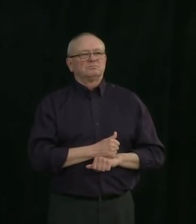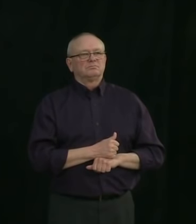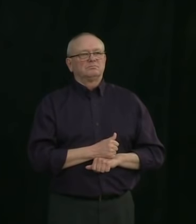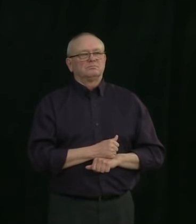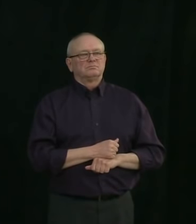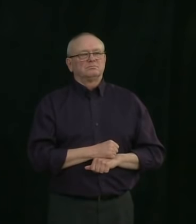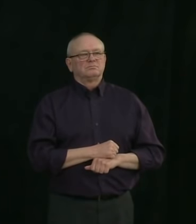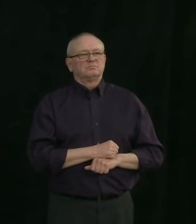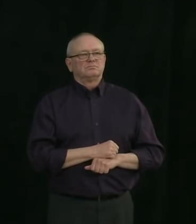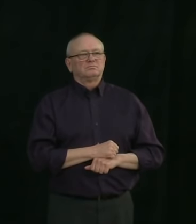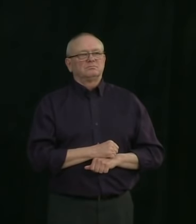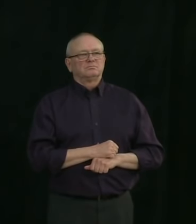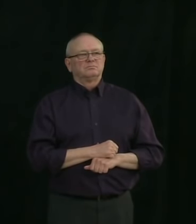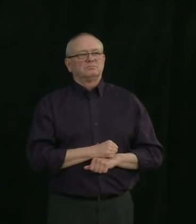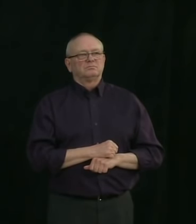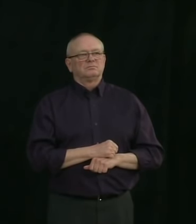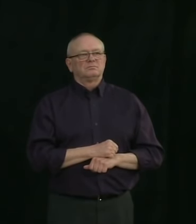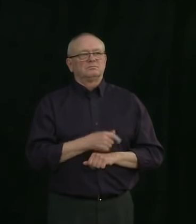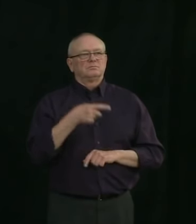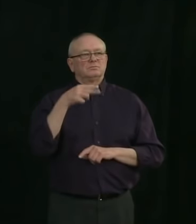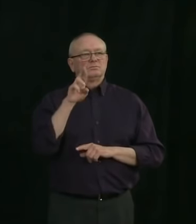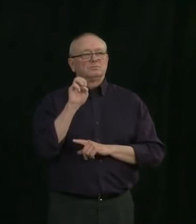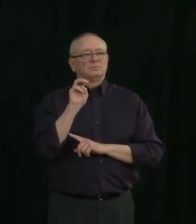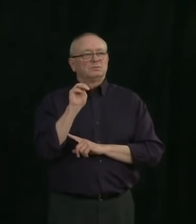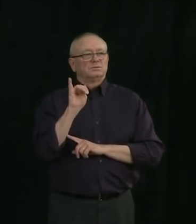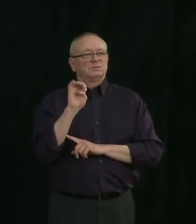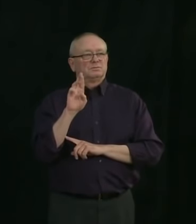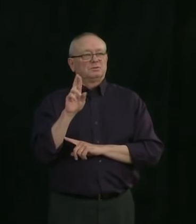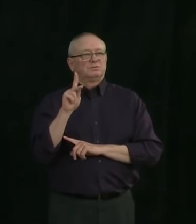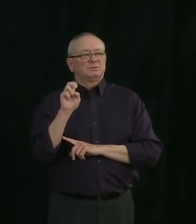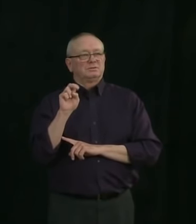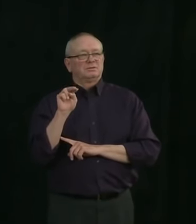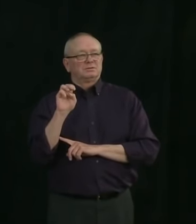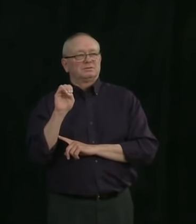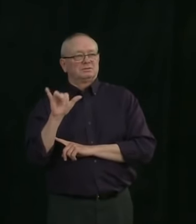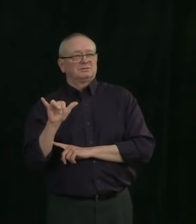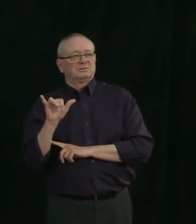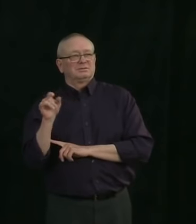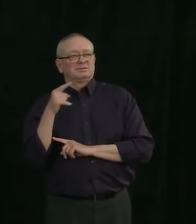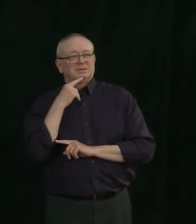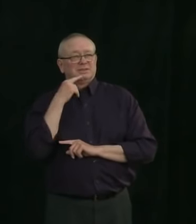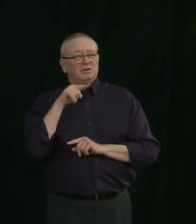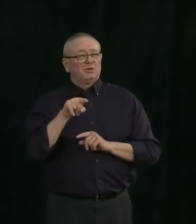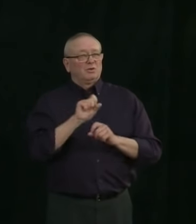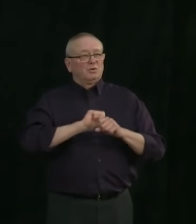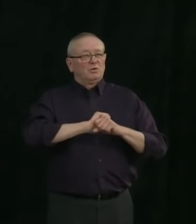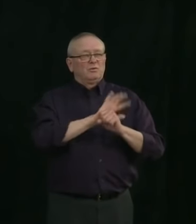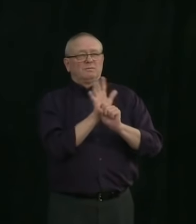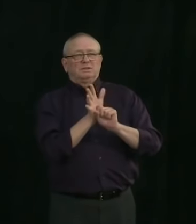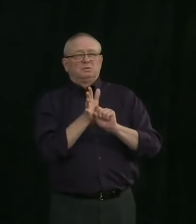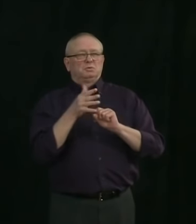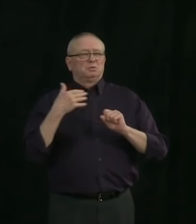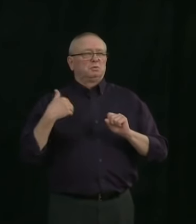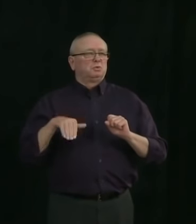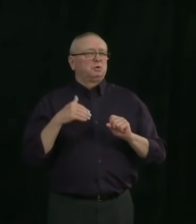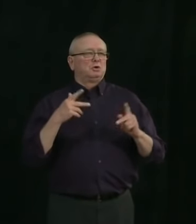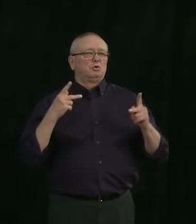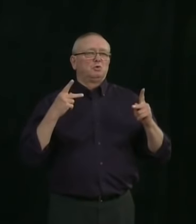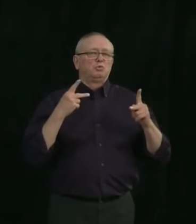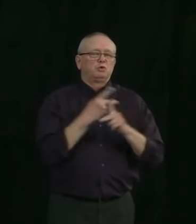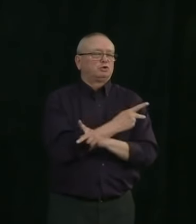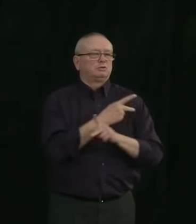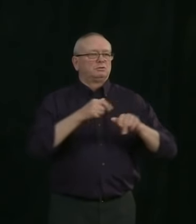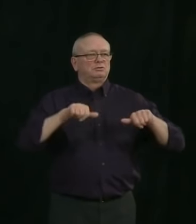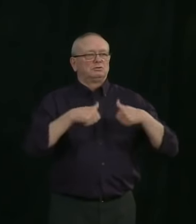Premier has called the COVID-19 pandemic perhaps the greatest challenge in our generation, and I could not agree more. As many of you know, we